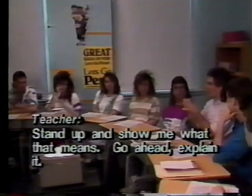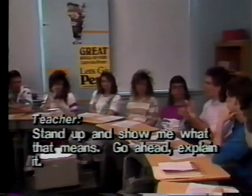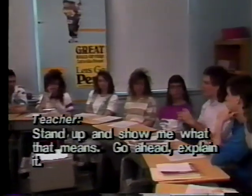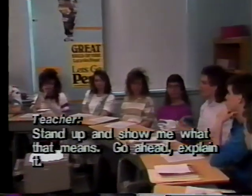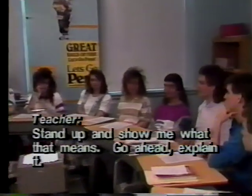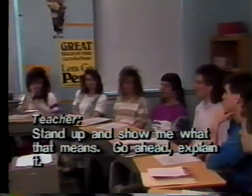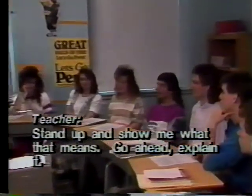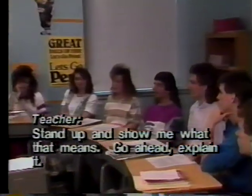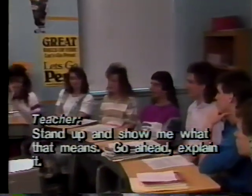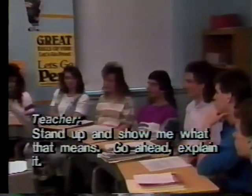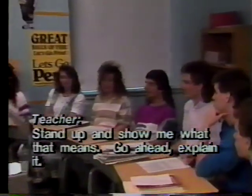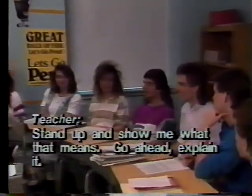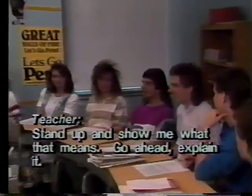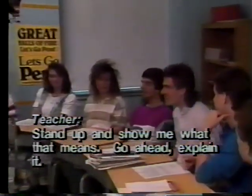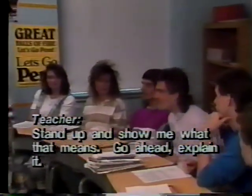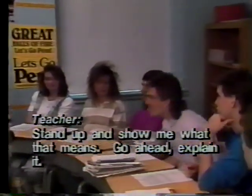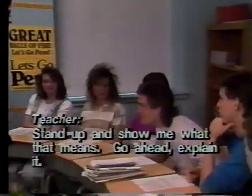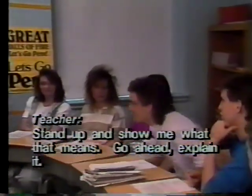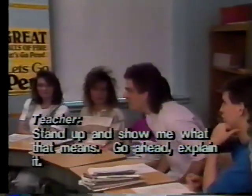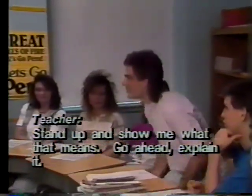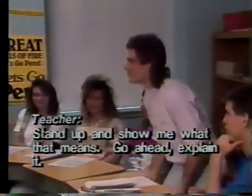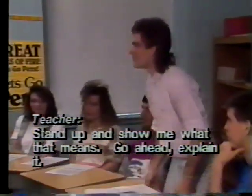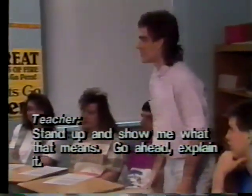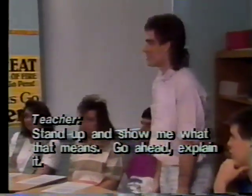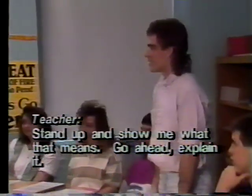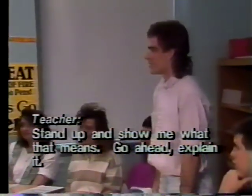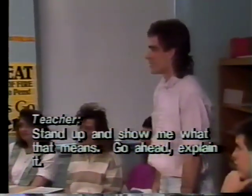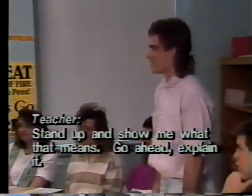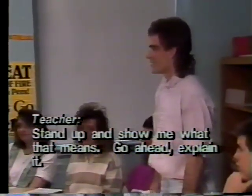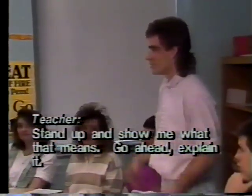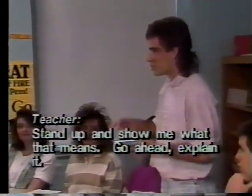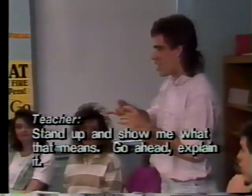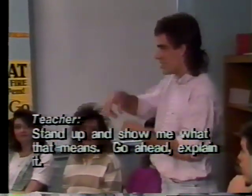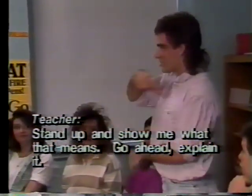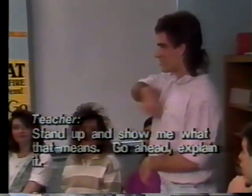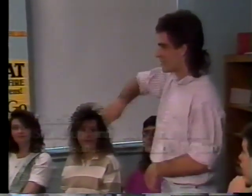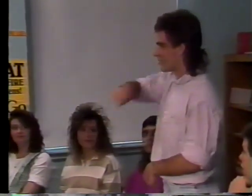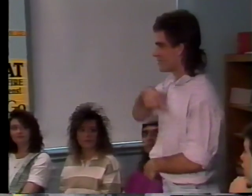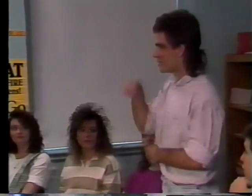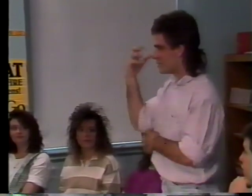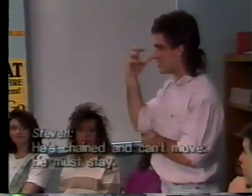Stand up. Yeah, go ahead, let's explain it. Yeah.